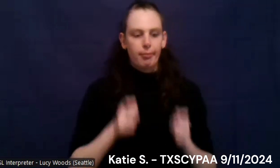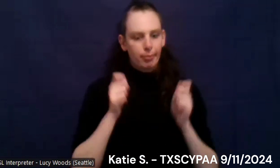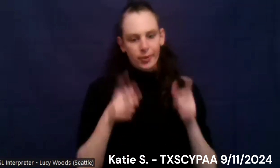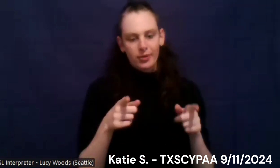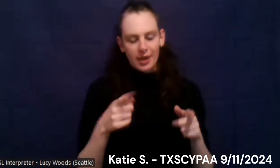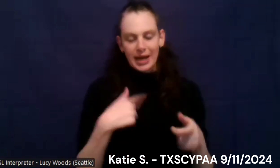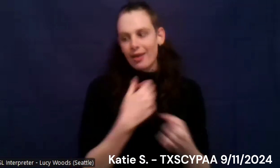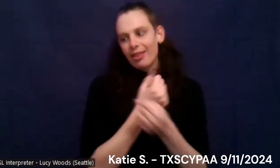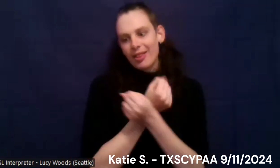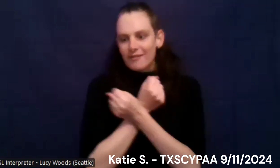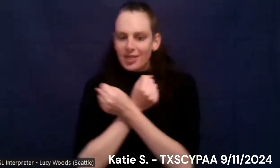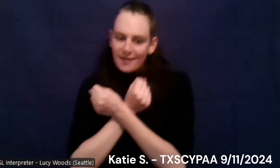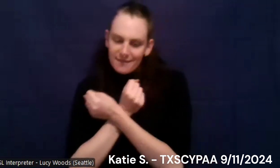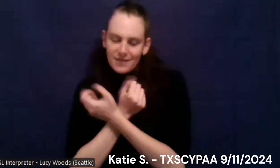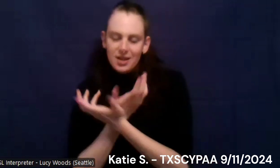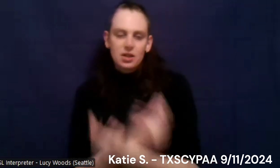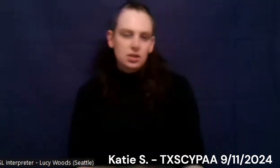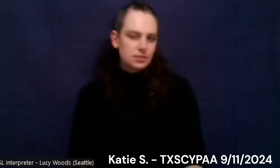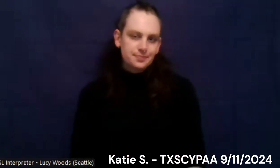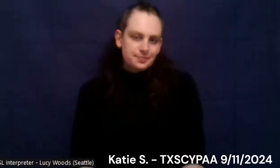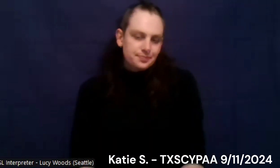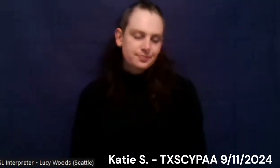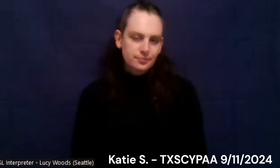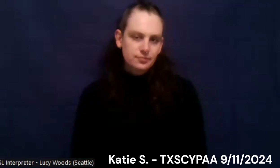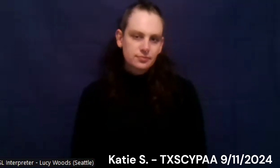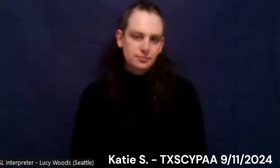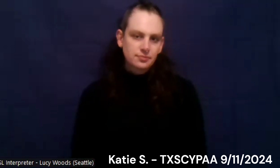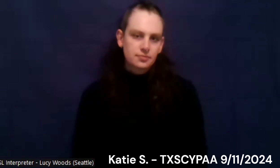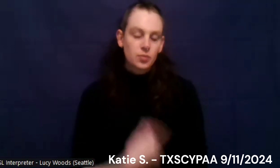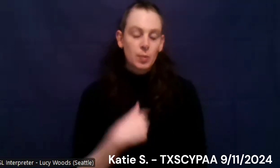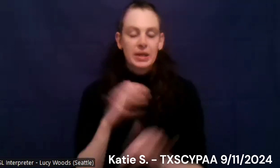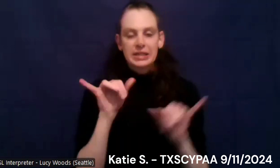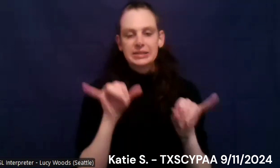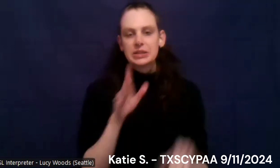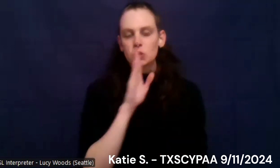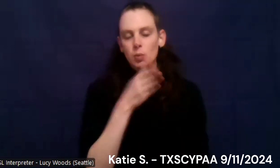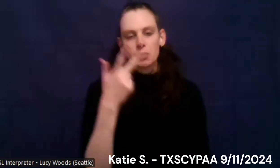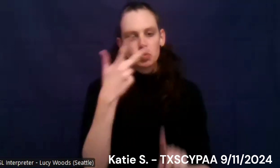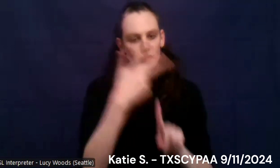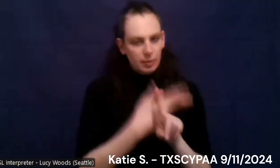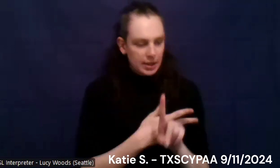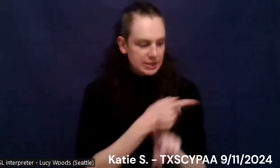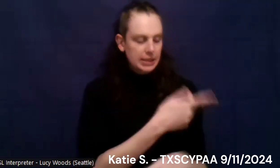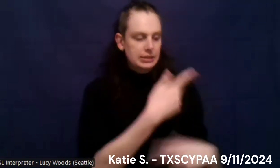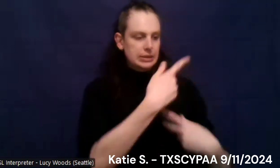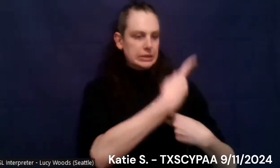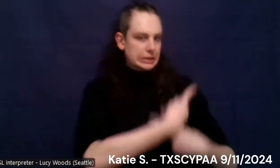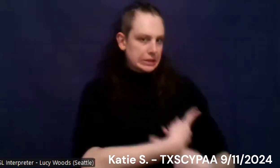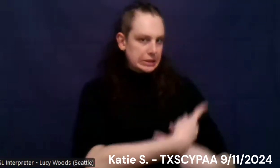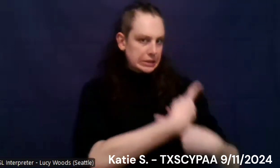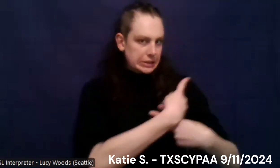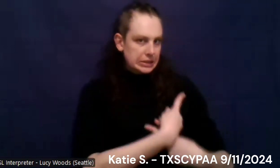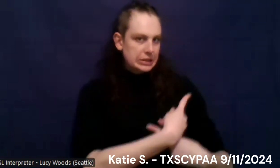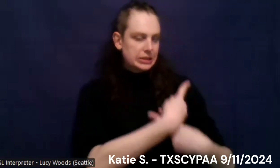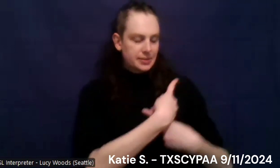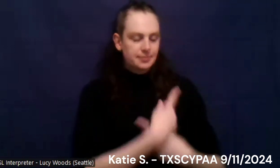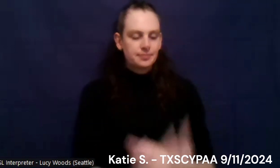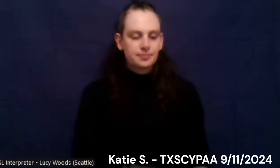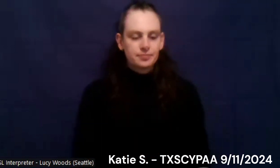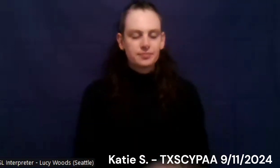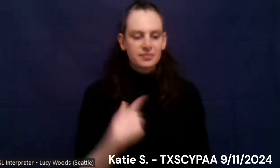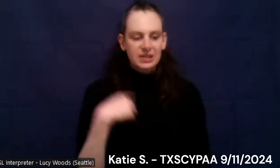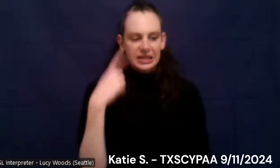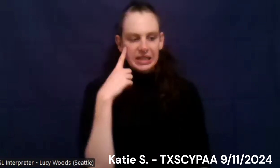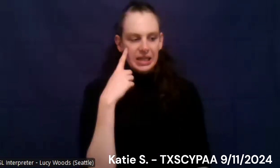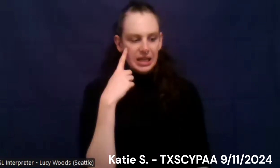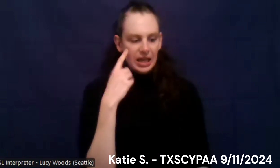love. Um, and I stayed sober for 3 months because he was like watching me. And I thought if I could really